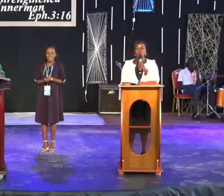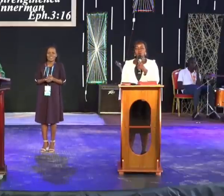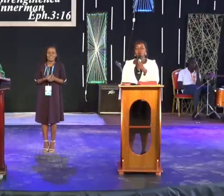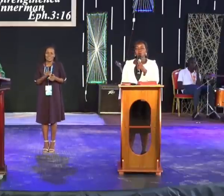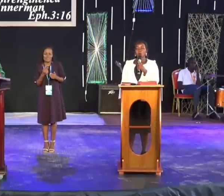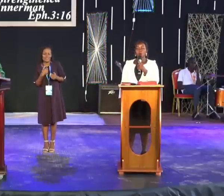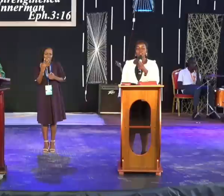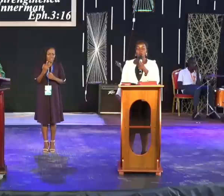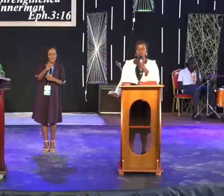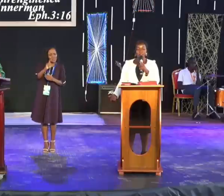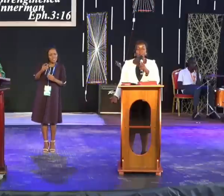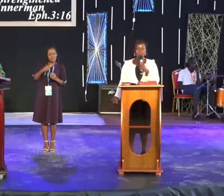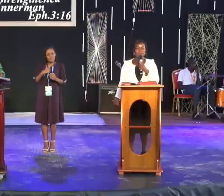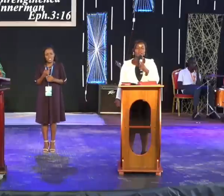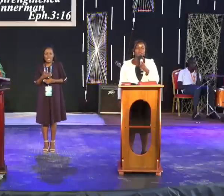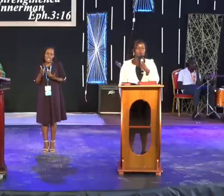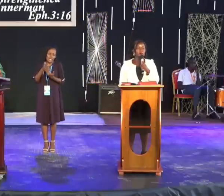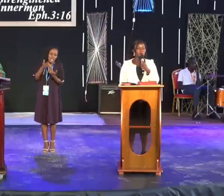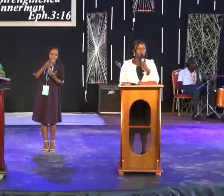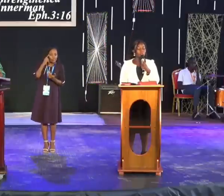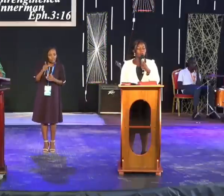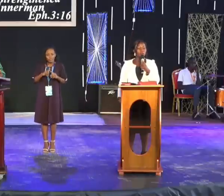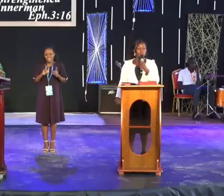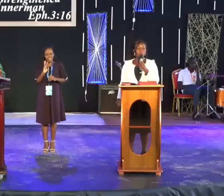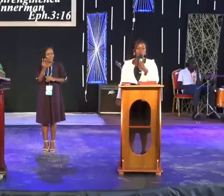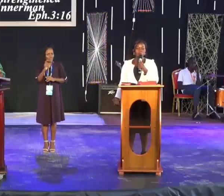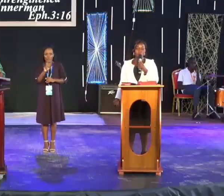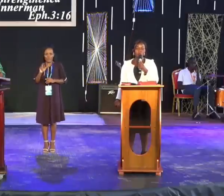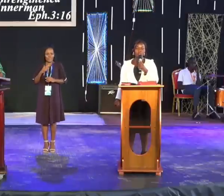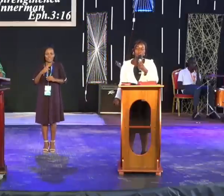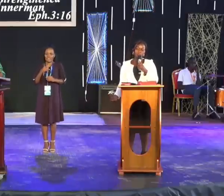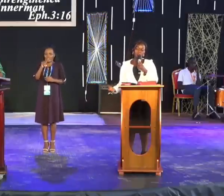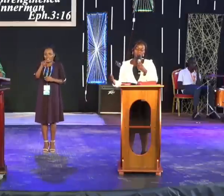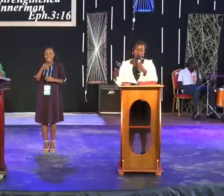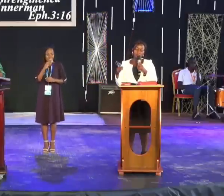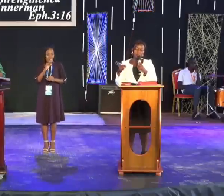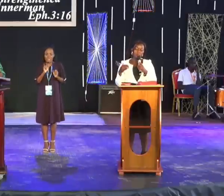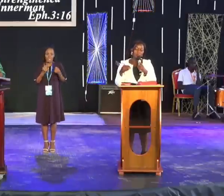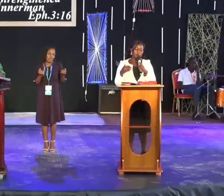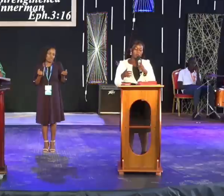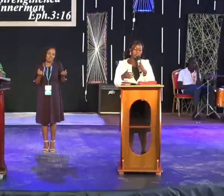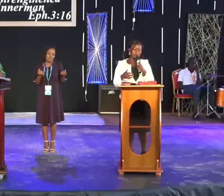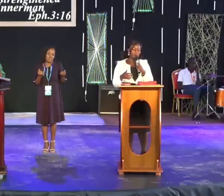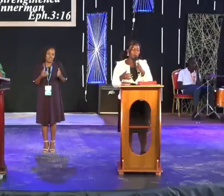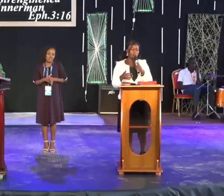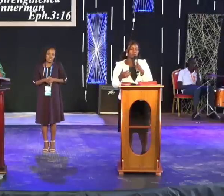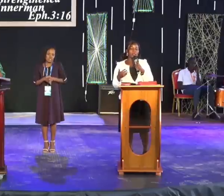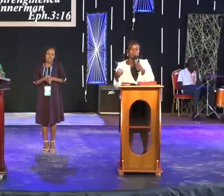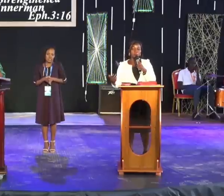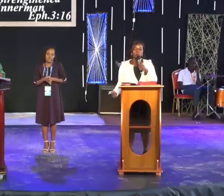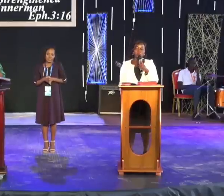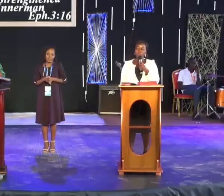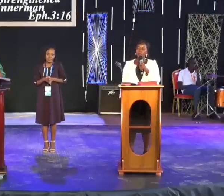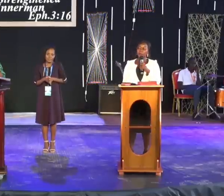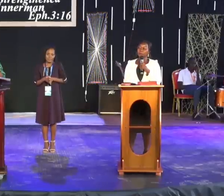he spoke so many words, and because I was with him for 3 weeks, and in the fourth week he was not